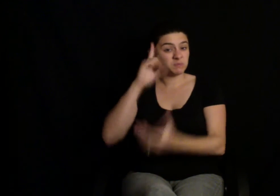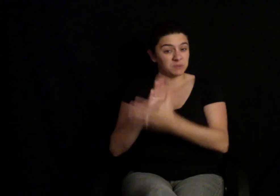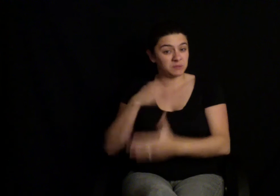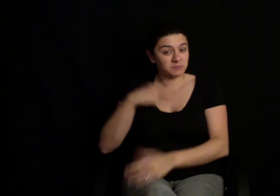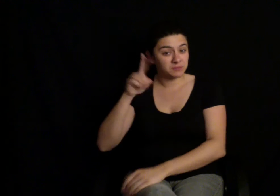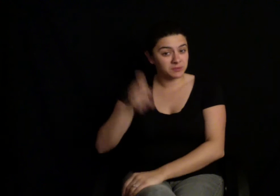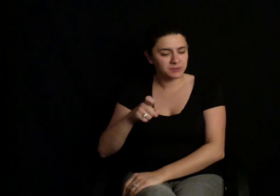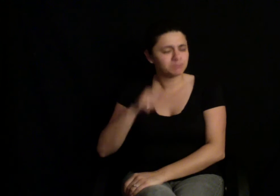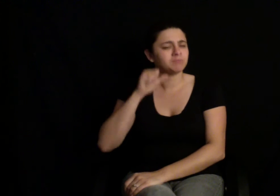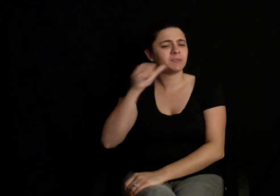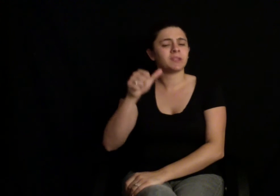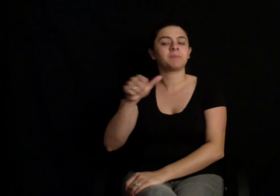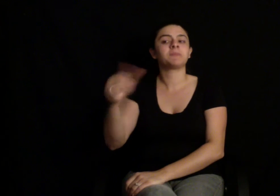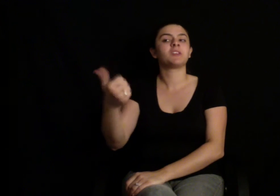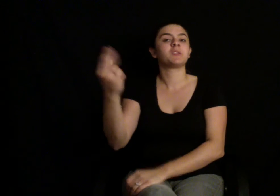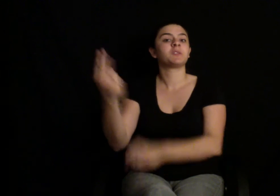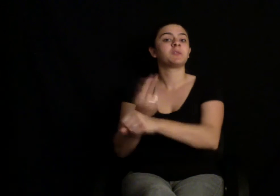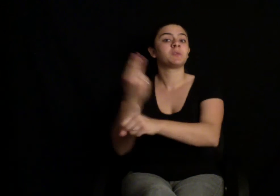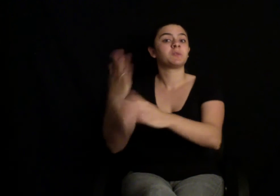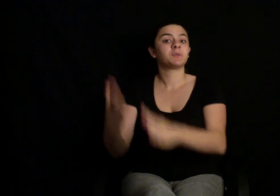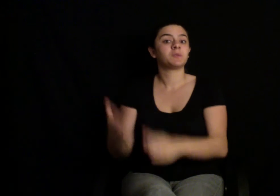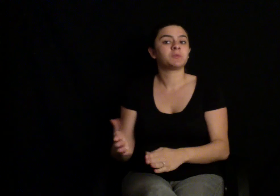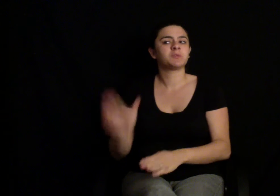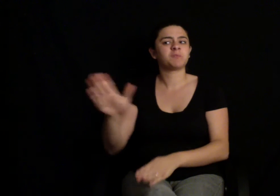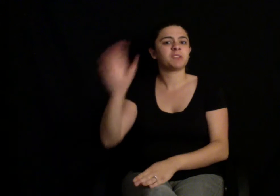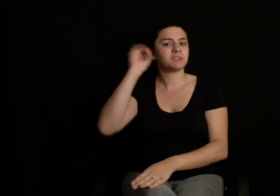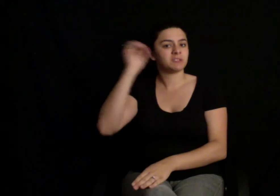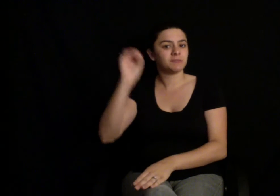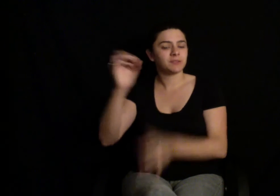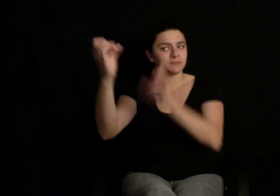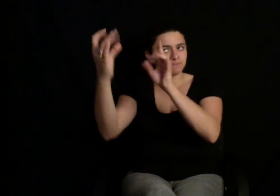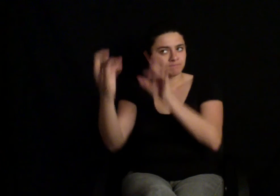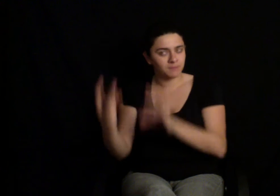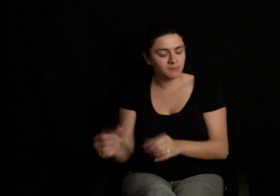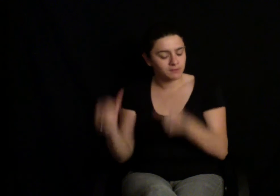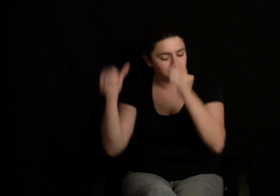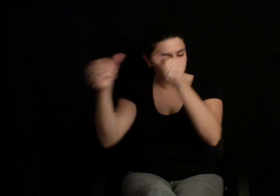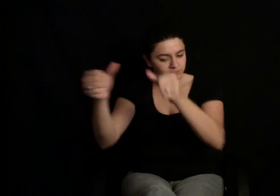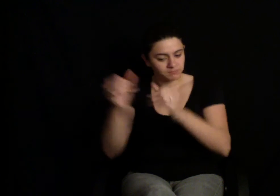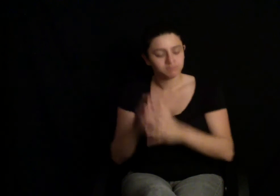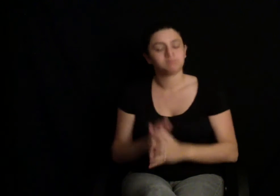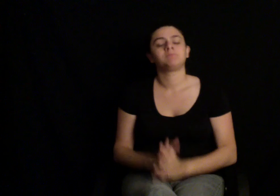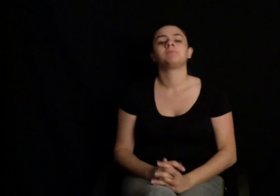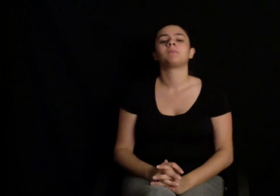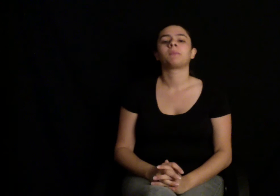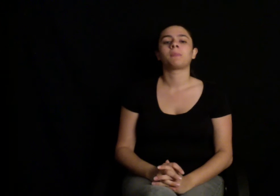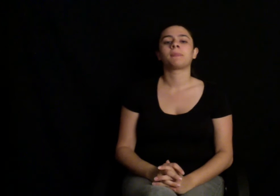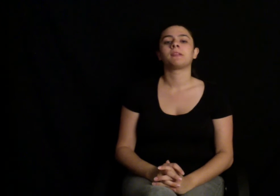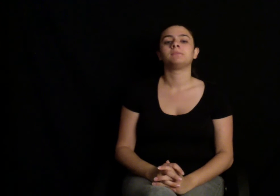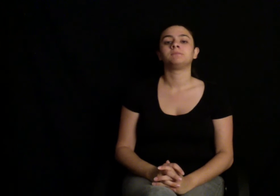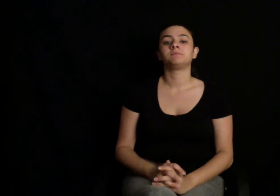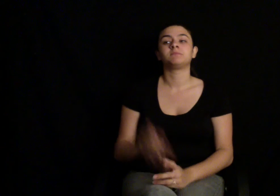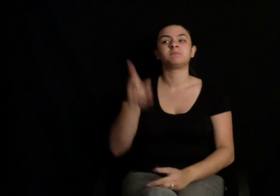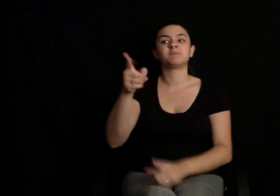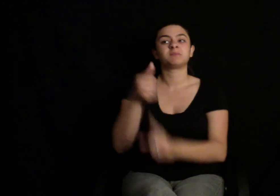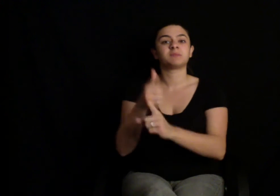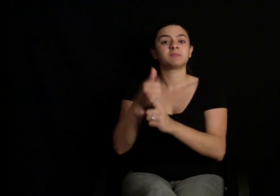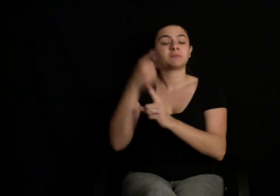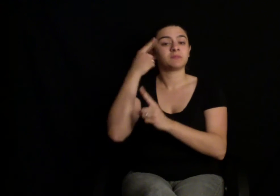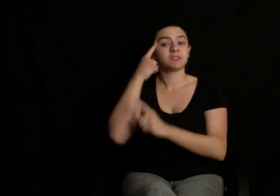named Lapine Lupine wrote on the male fashion advice community. Bought these the last time this was posted.